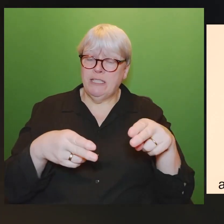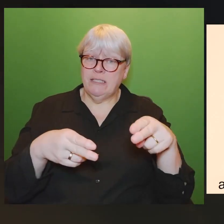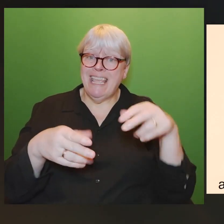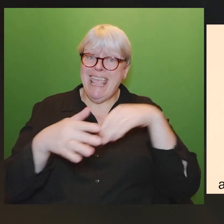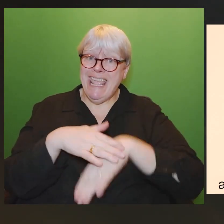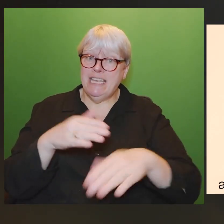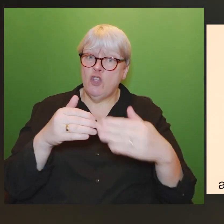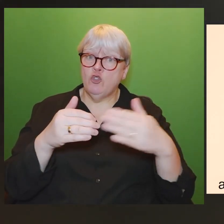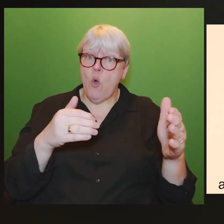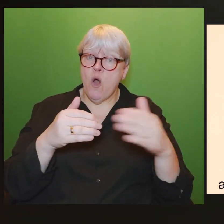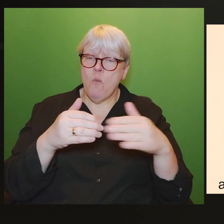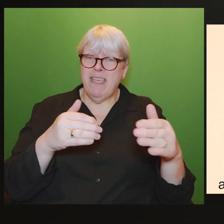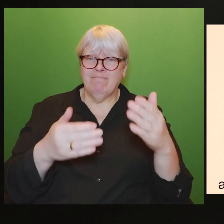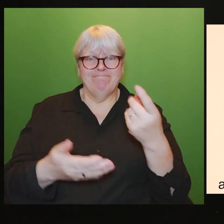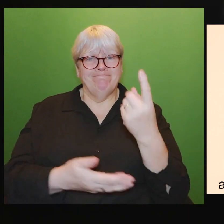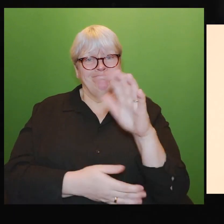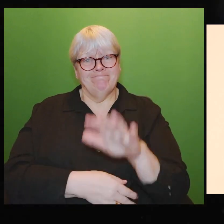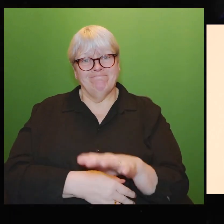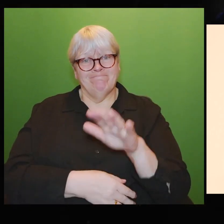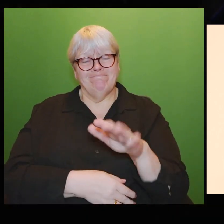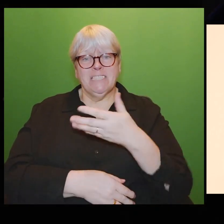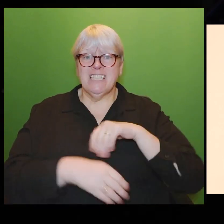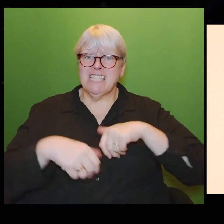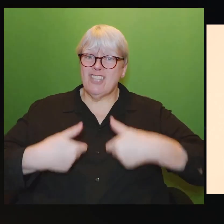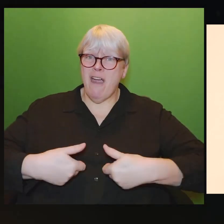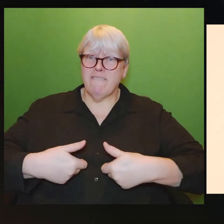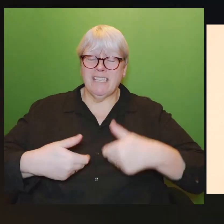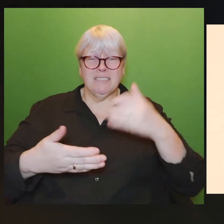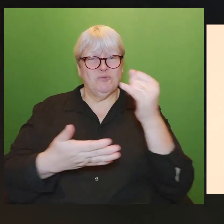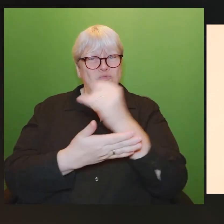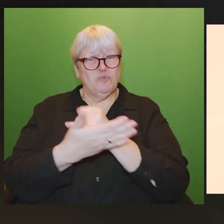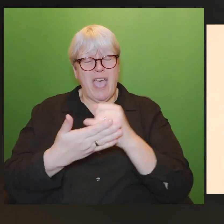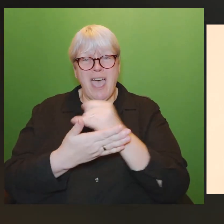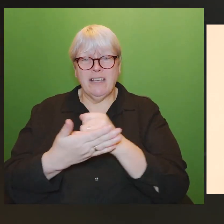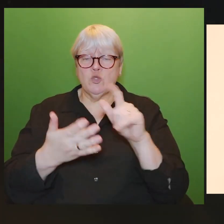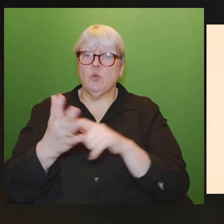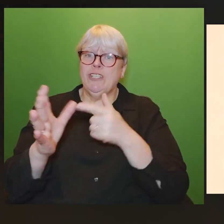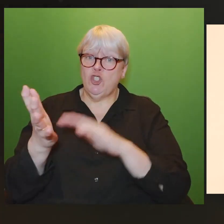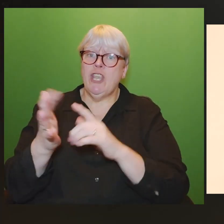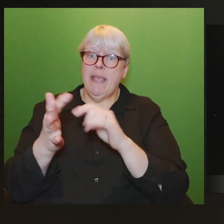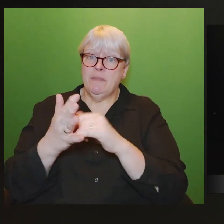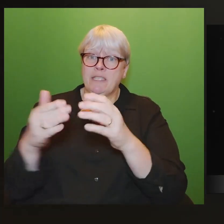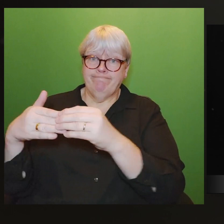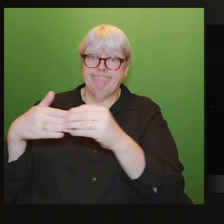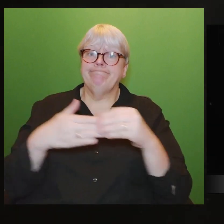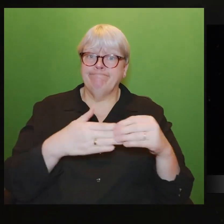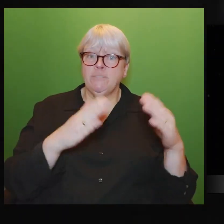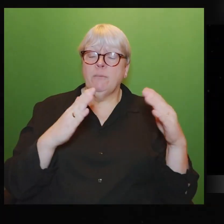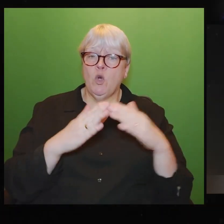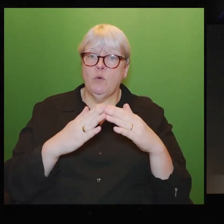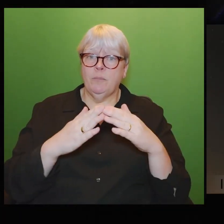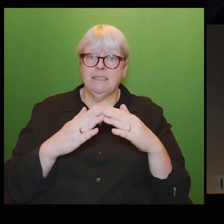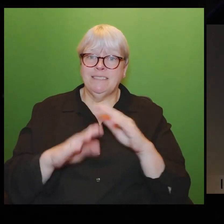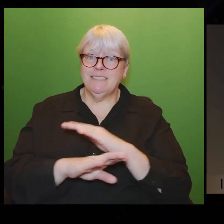could trace his records and see if he was still living. Very sadly, he died. His name was James